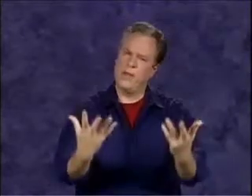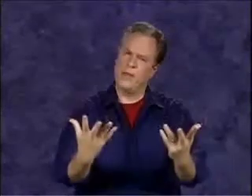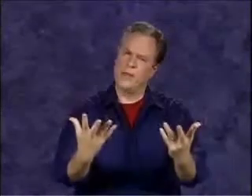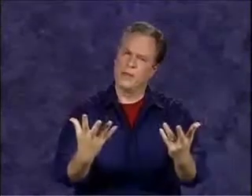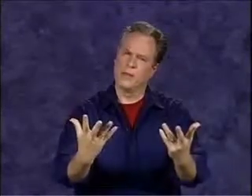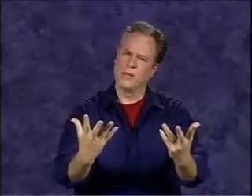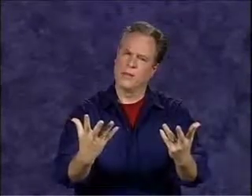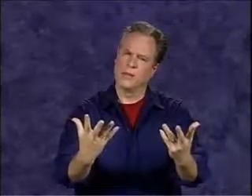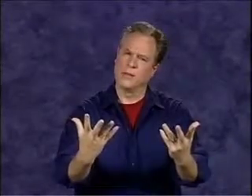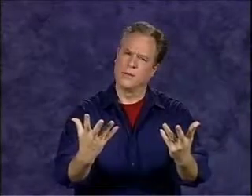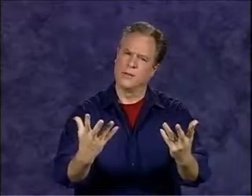many?